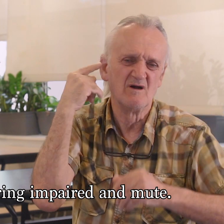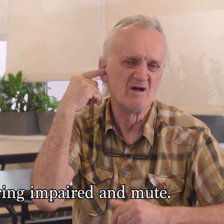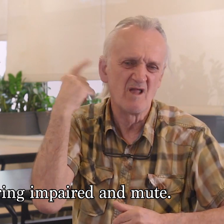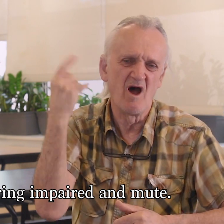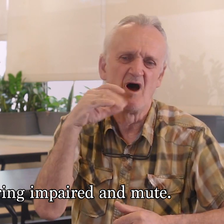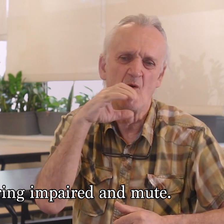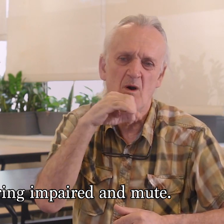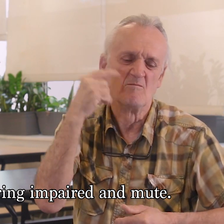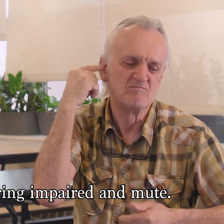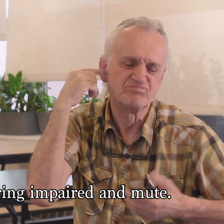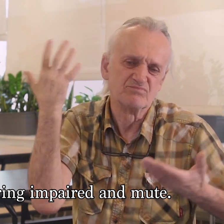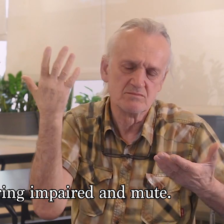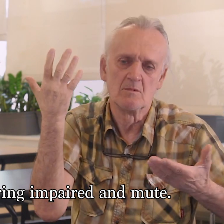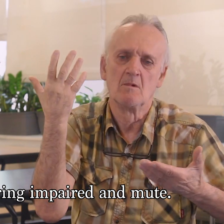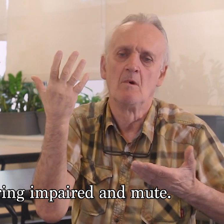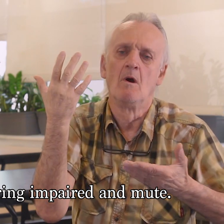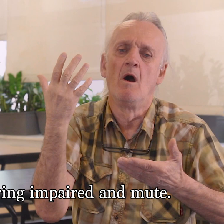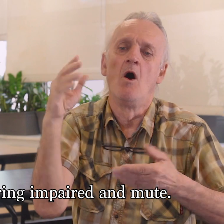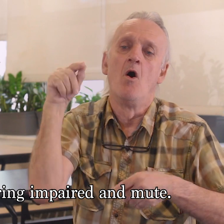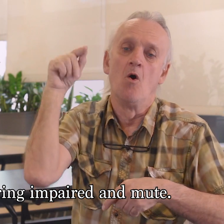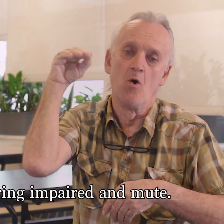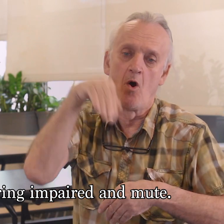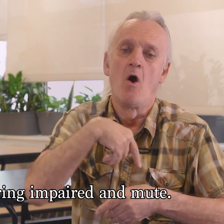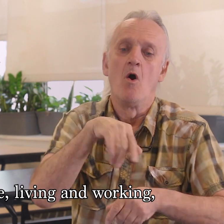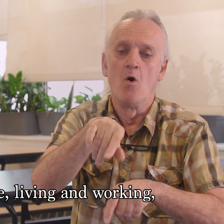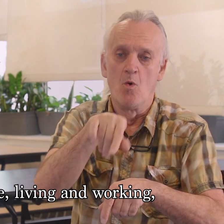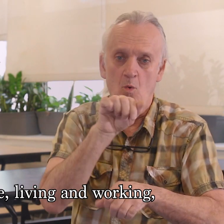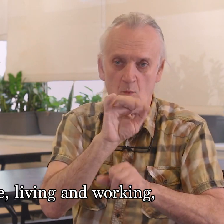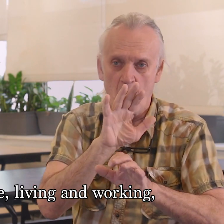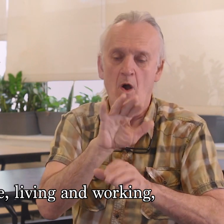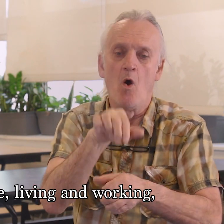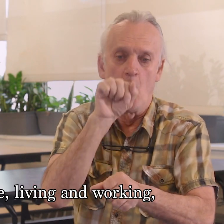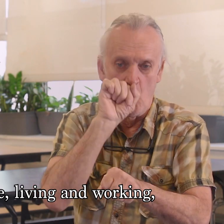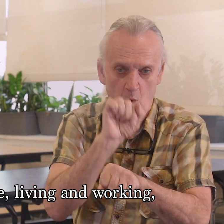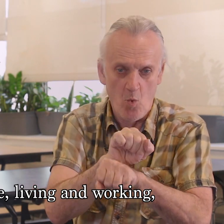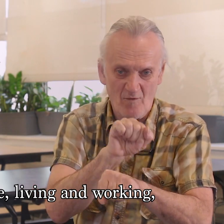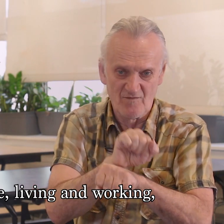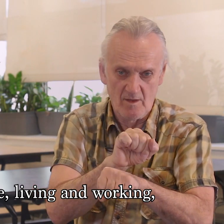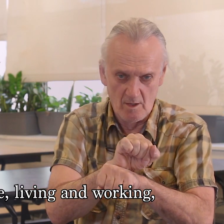hearing impaired and mute. And I'm here living and working